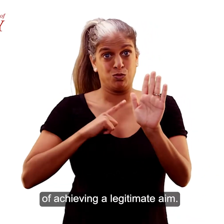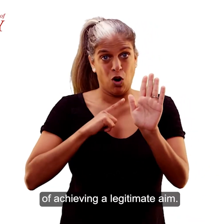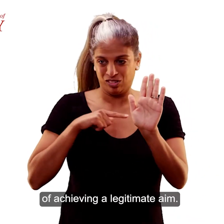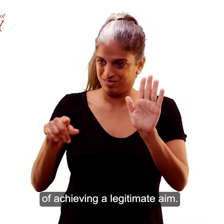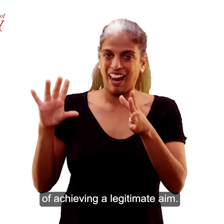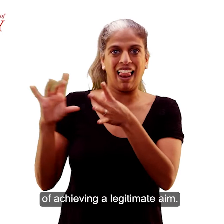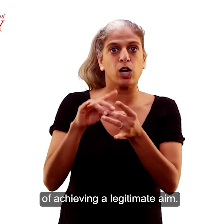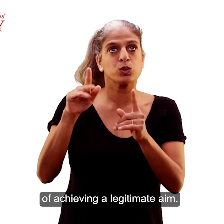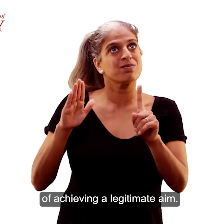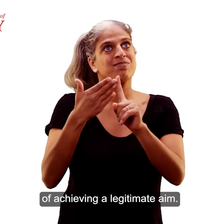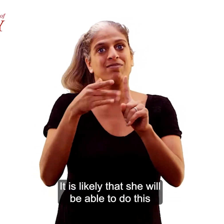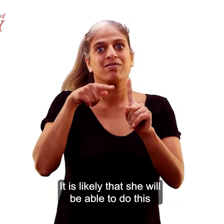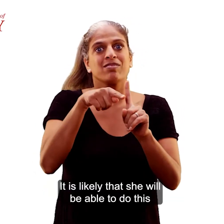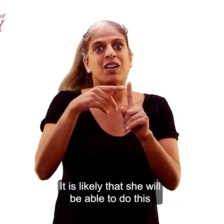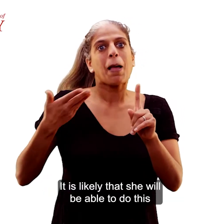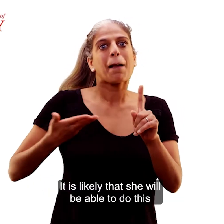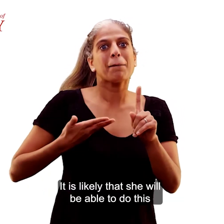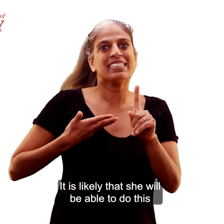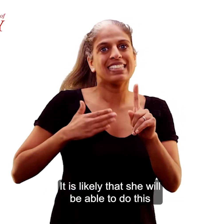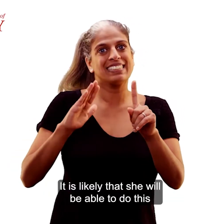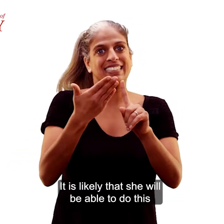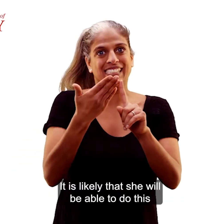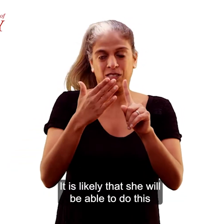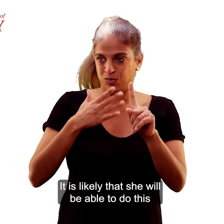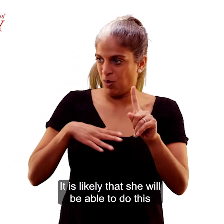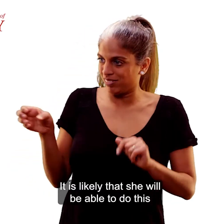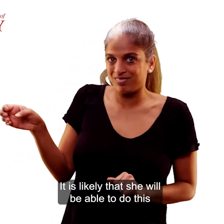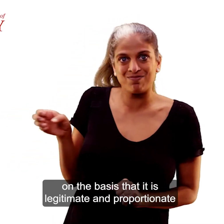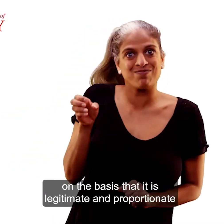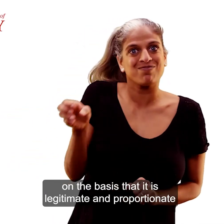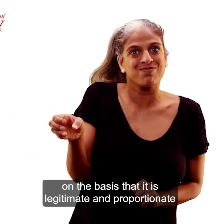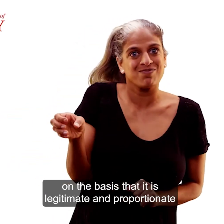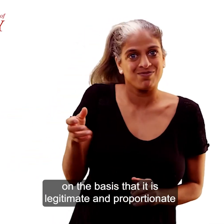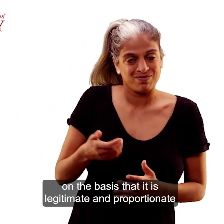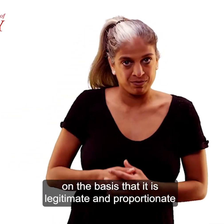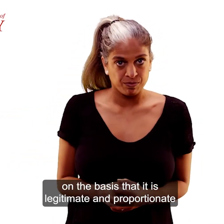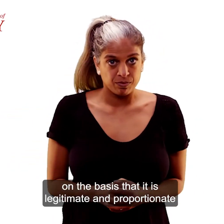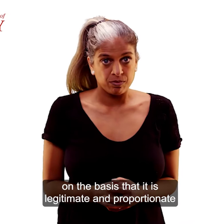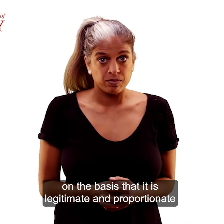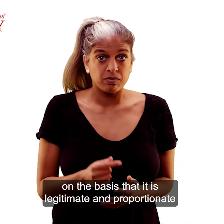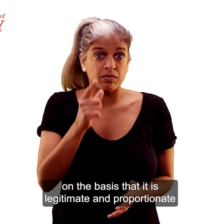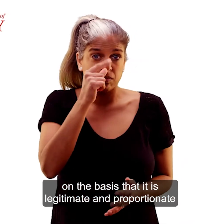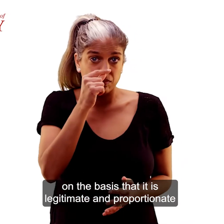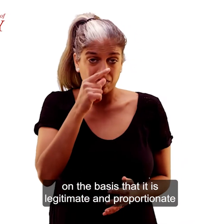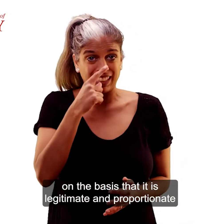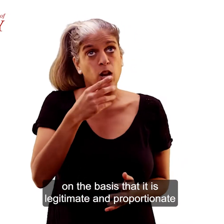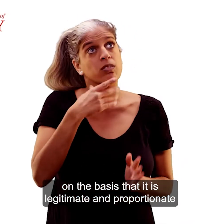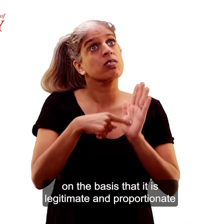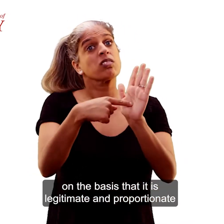legitimate aim. It is likely that she will be able to do this on the basis that it is legitimate and proportionate